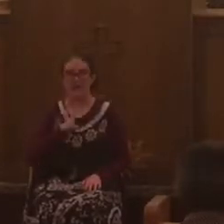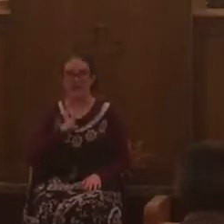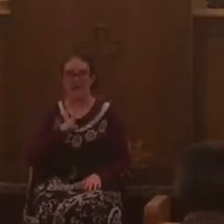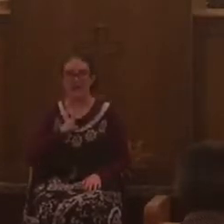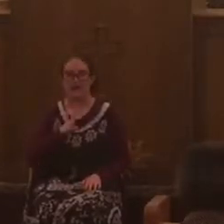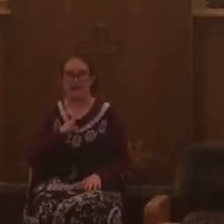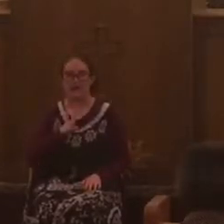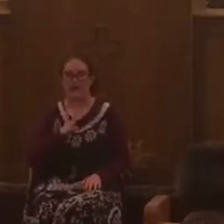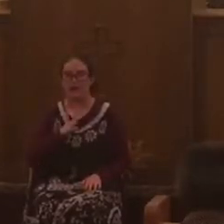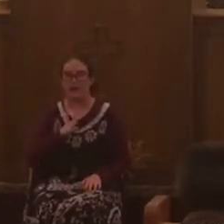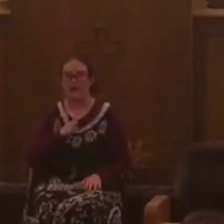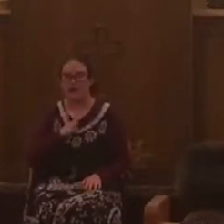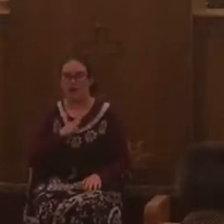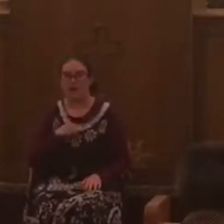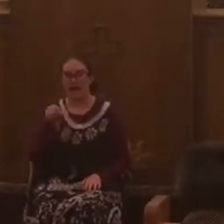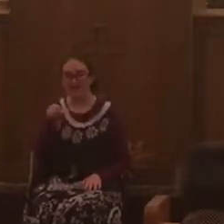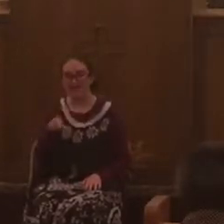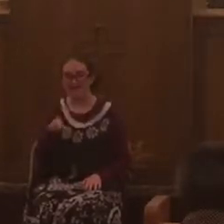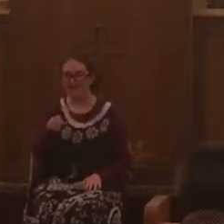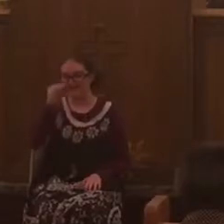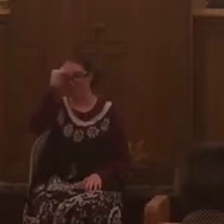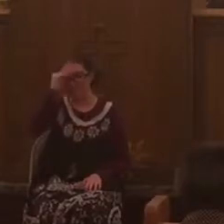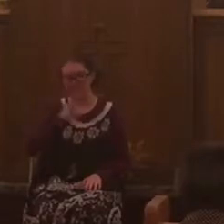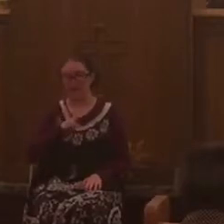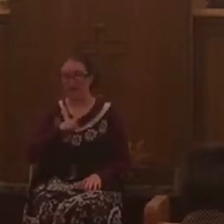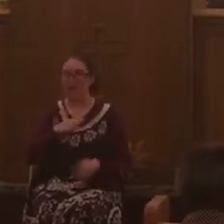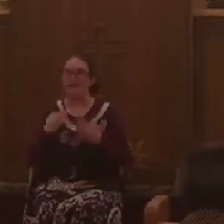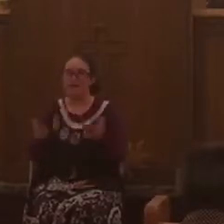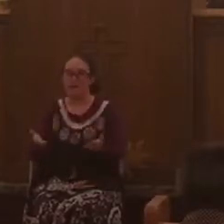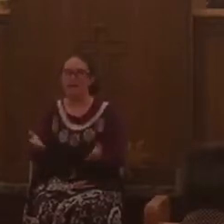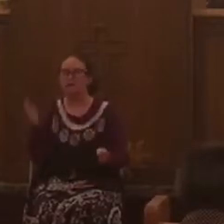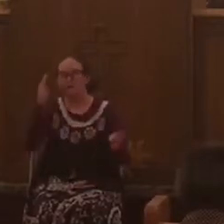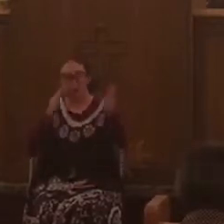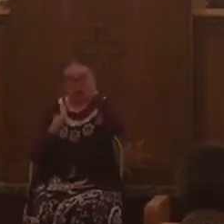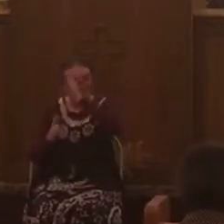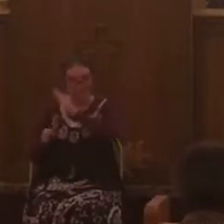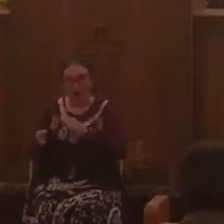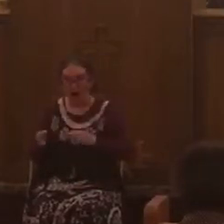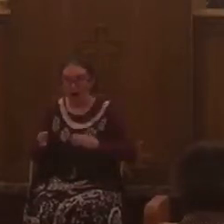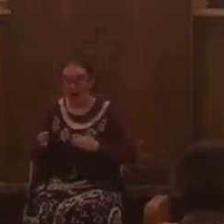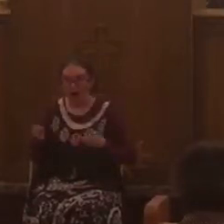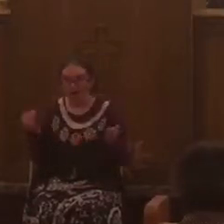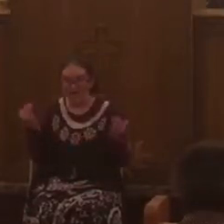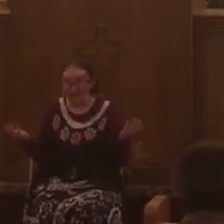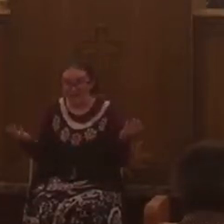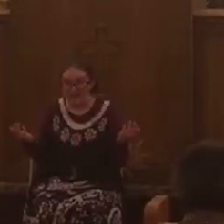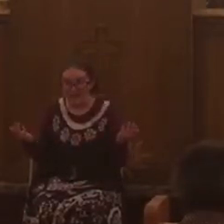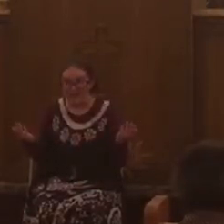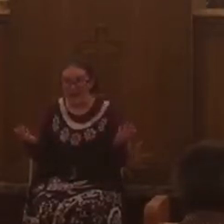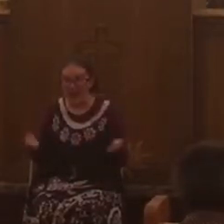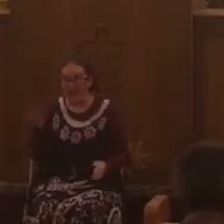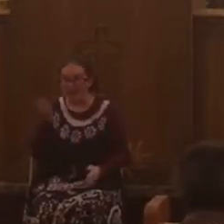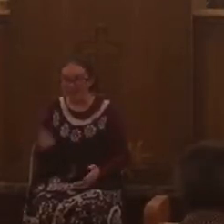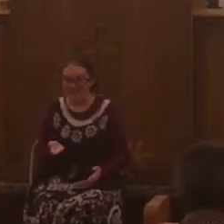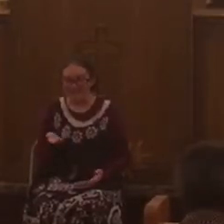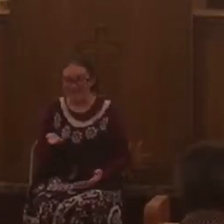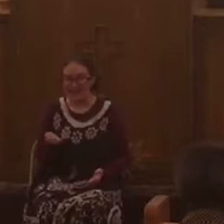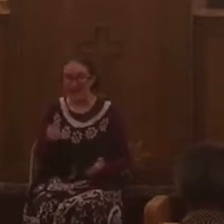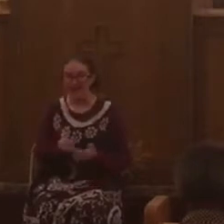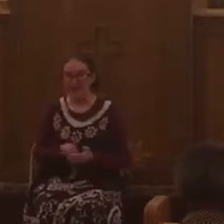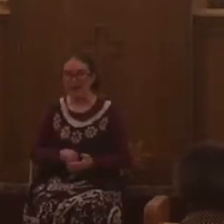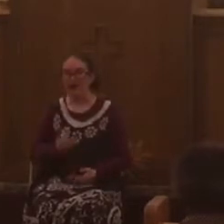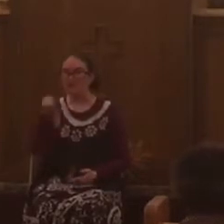Bible tells me, Sister Williams? That when we get up there and we look at him, we're going to say, and this is paraphrasing, so